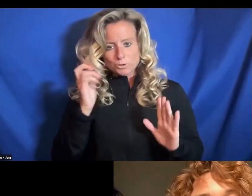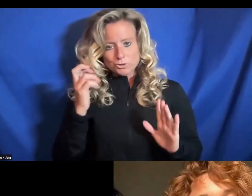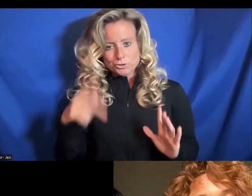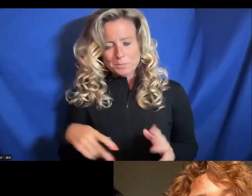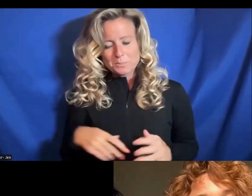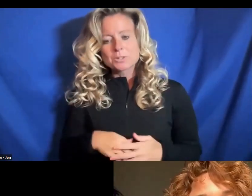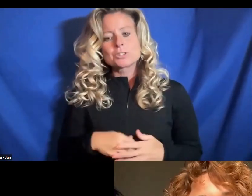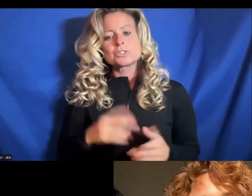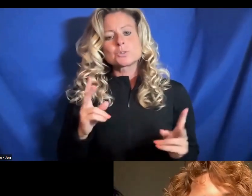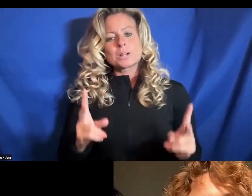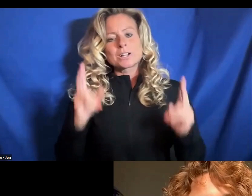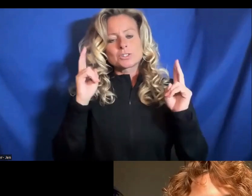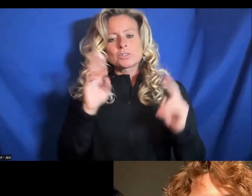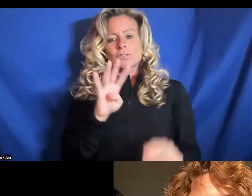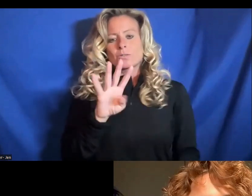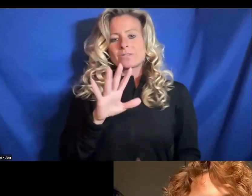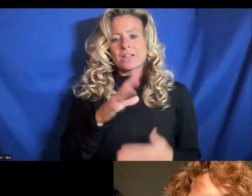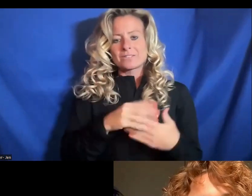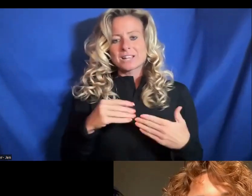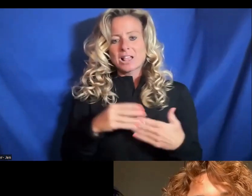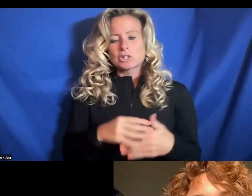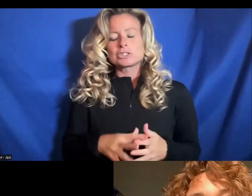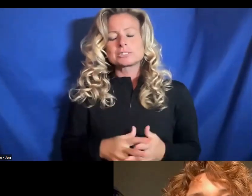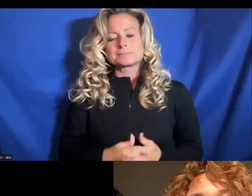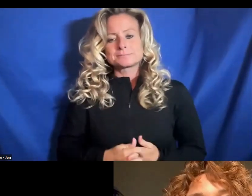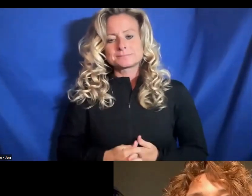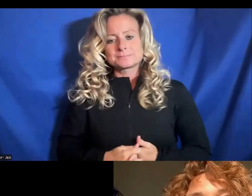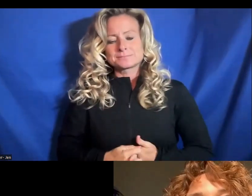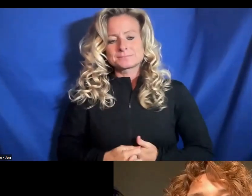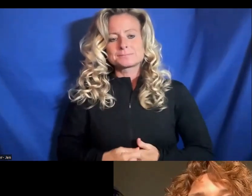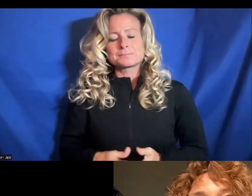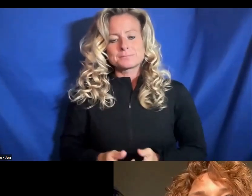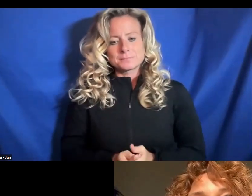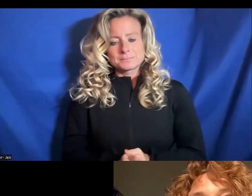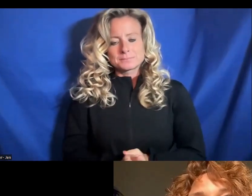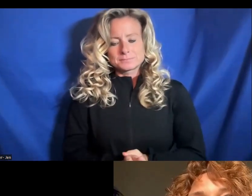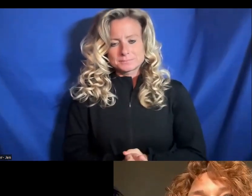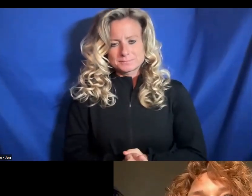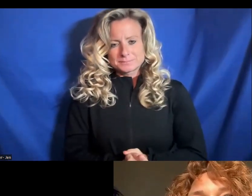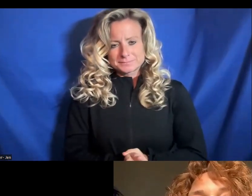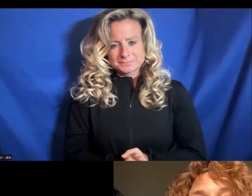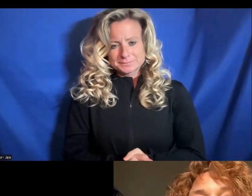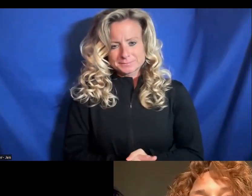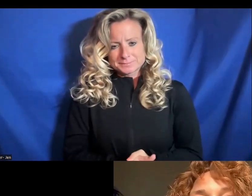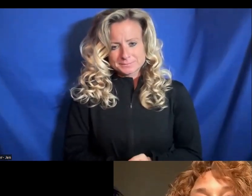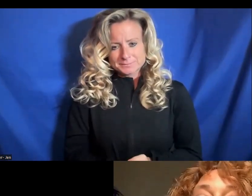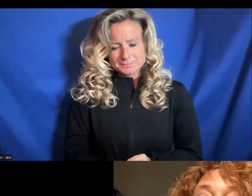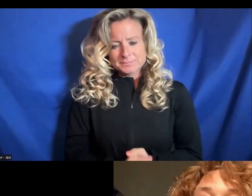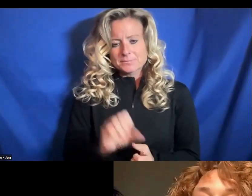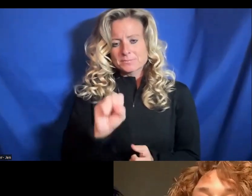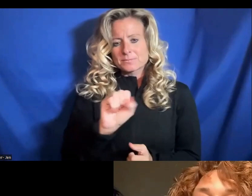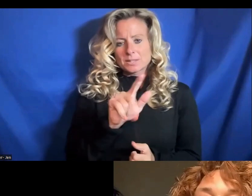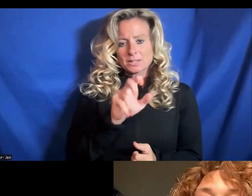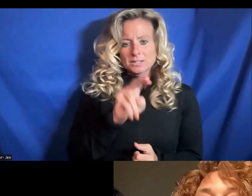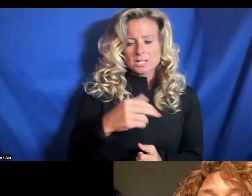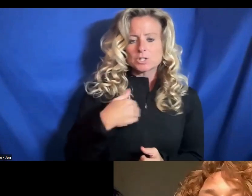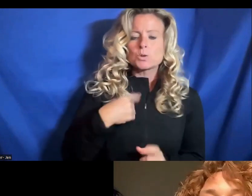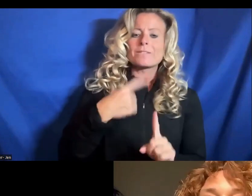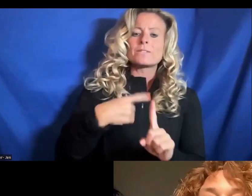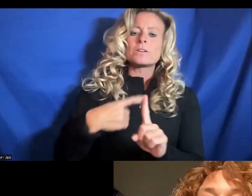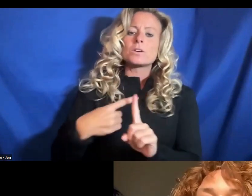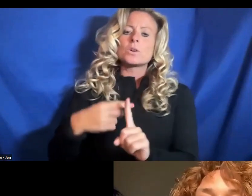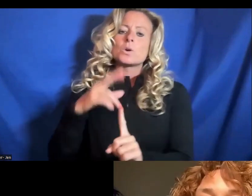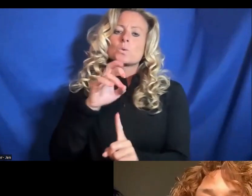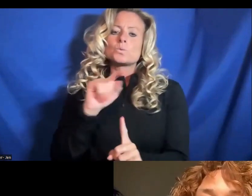our haircuts are $45. And salons do things differently. Some of them you have booth rent where you pay